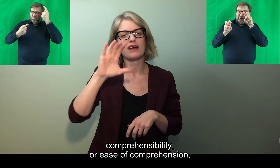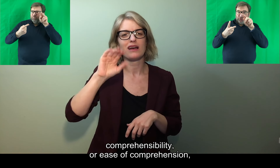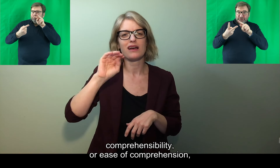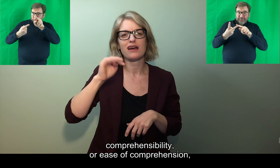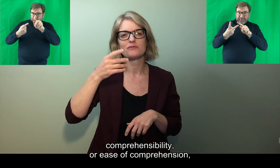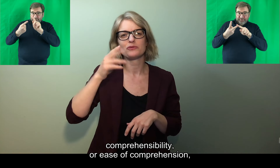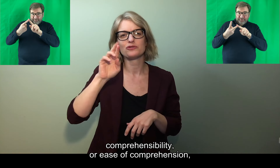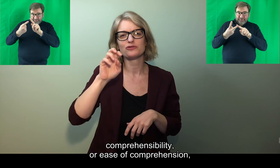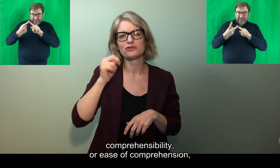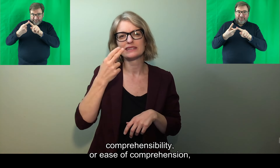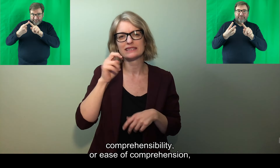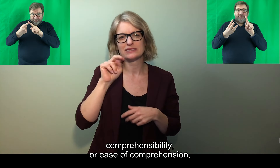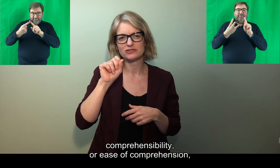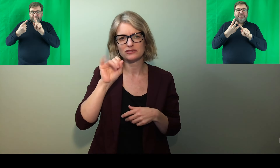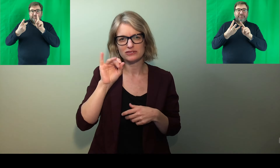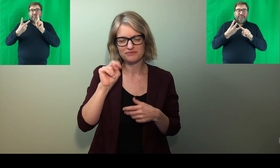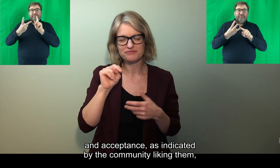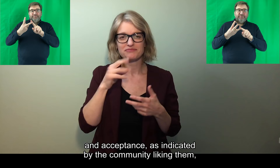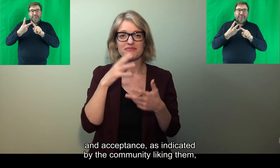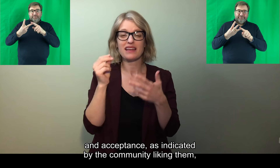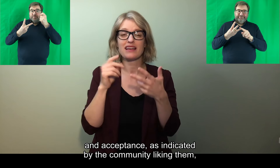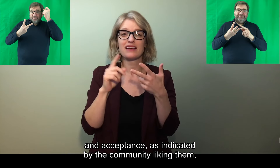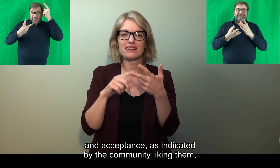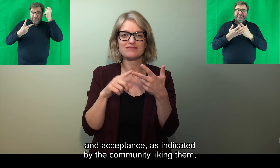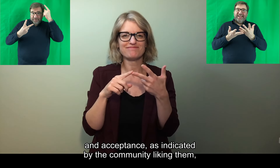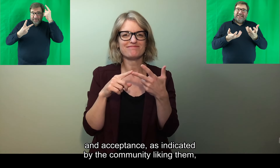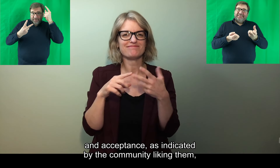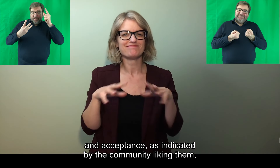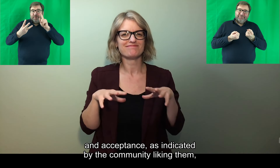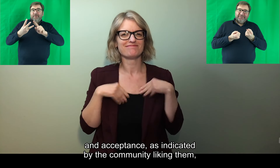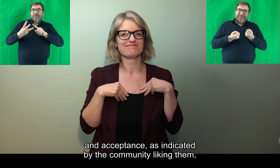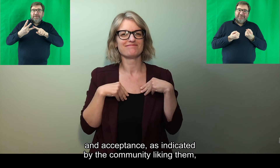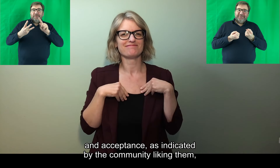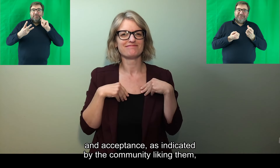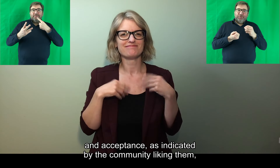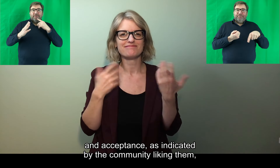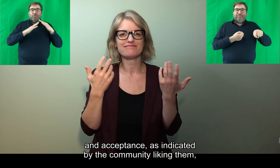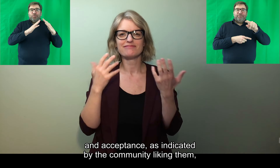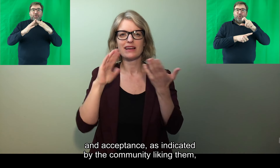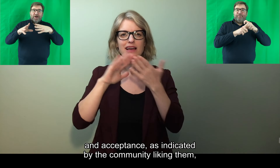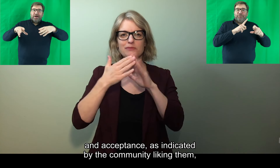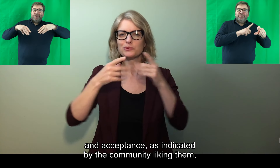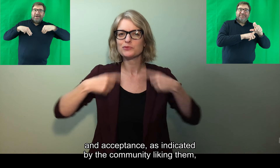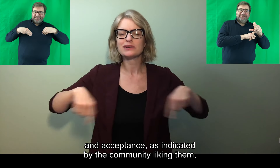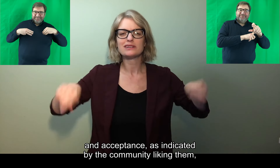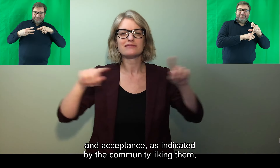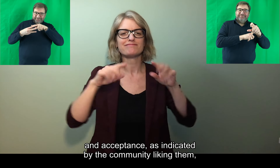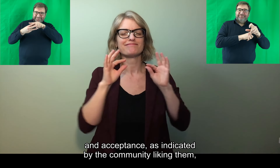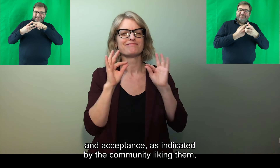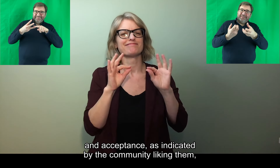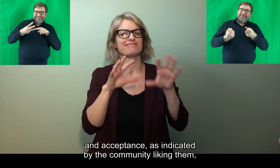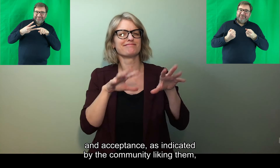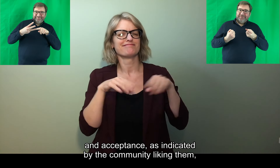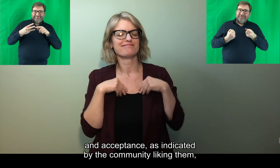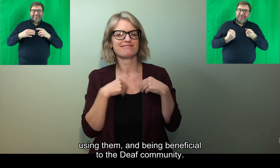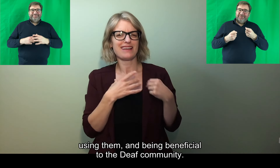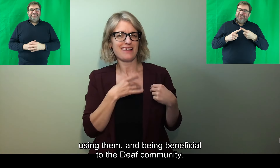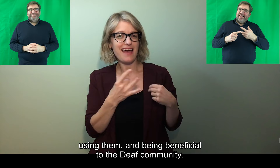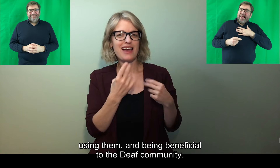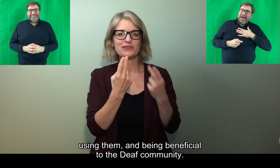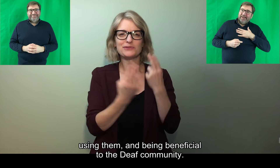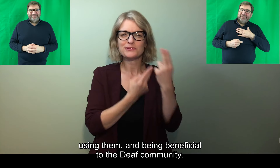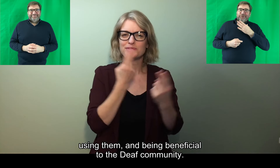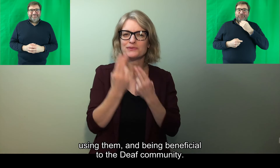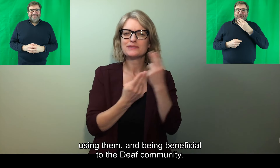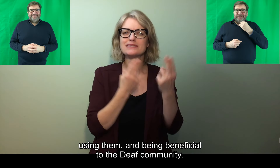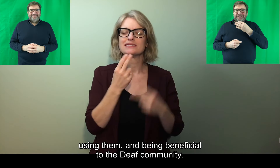comprehensibility or ease of comprehension, and acceptance, as indicated by the community liking them, using